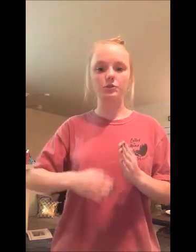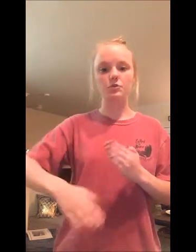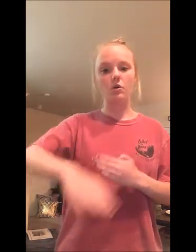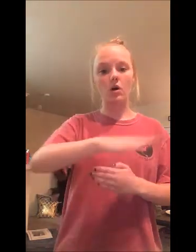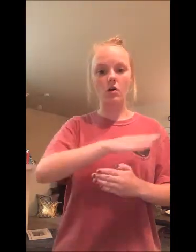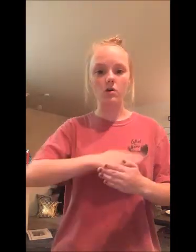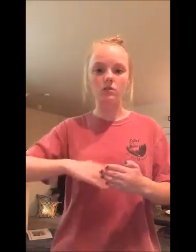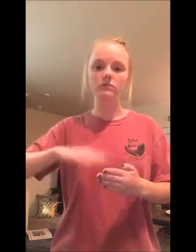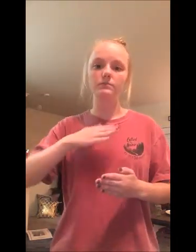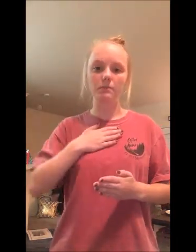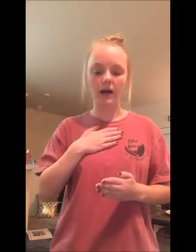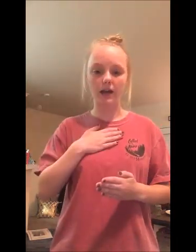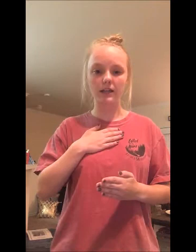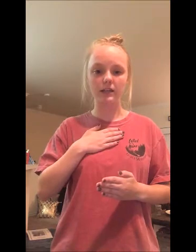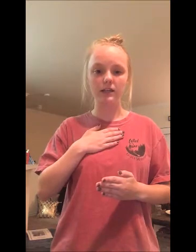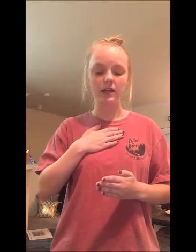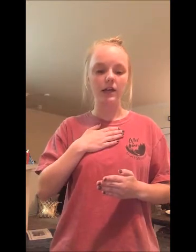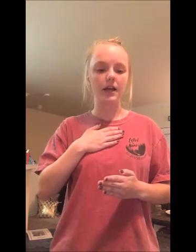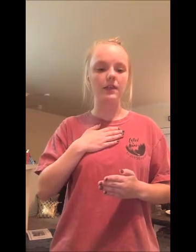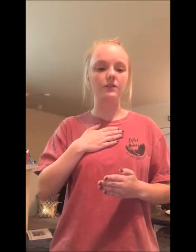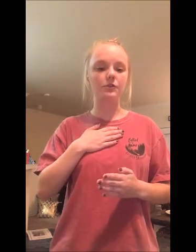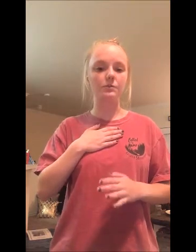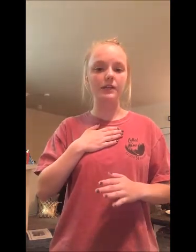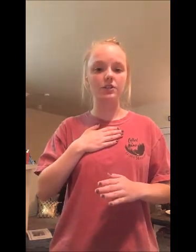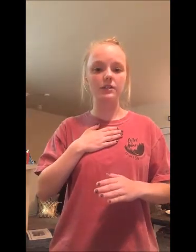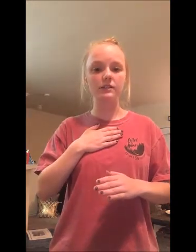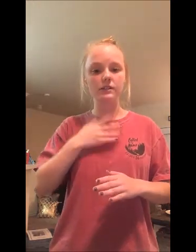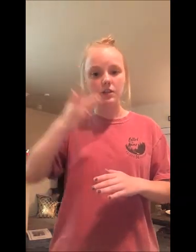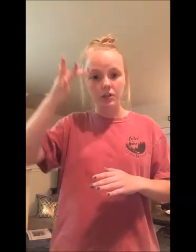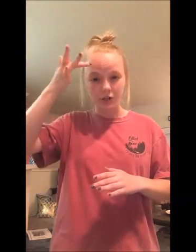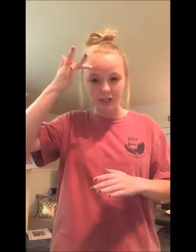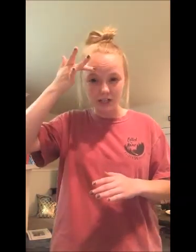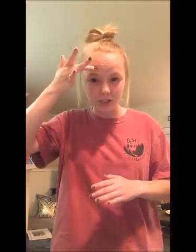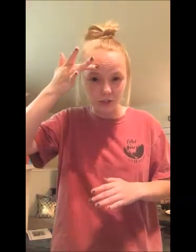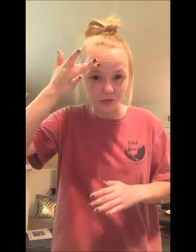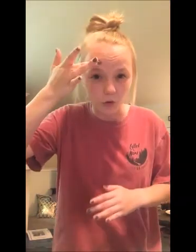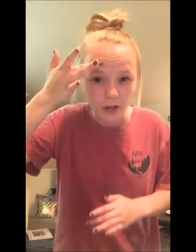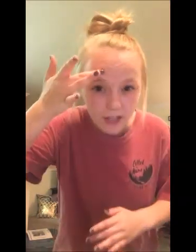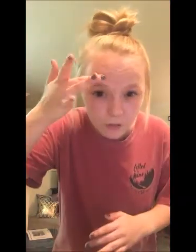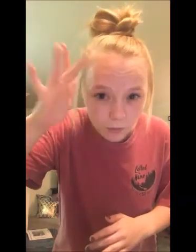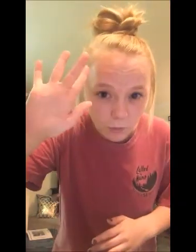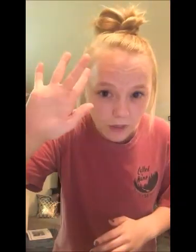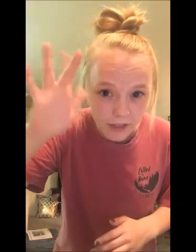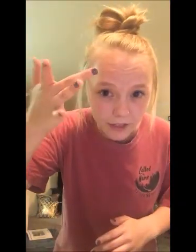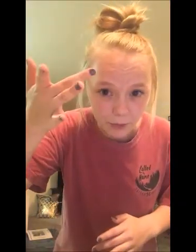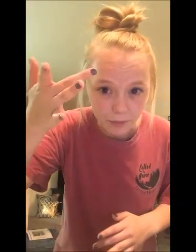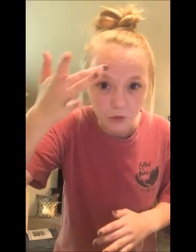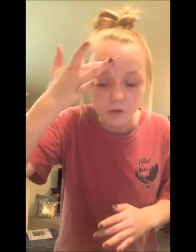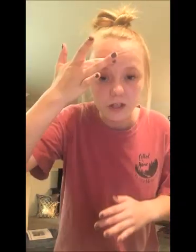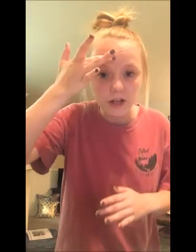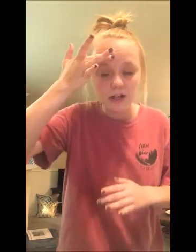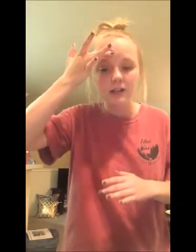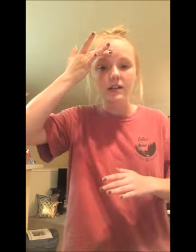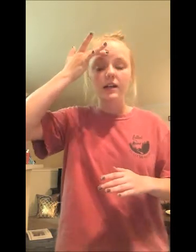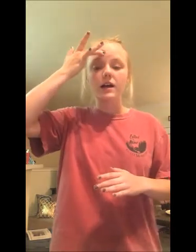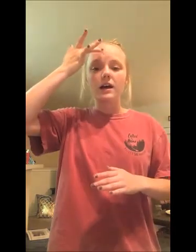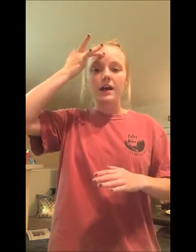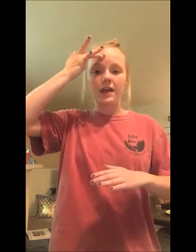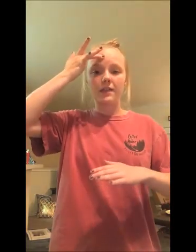do all my, and then for obsessions, you're going to touch your forehead with like your middle finger and then